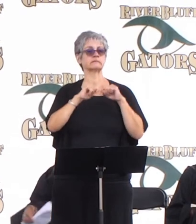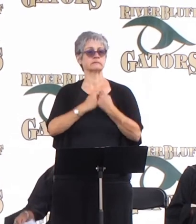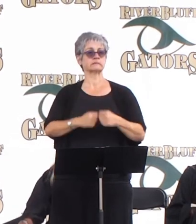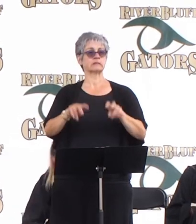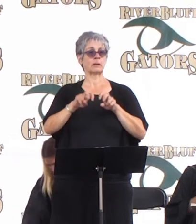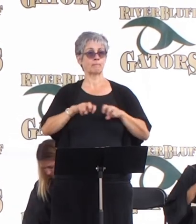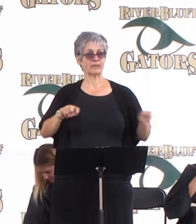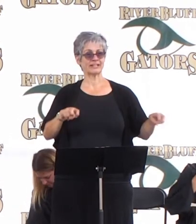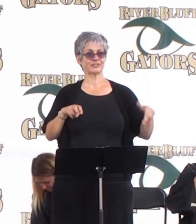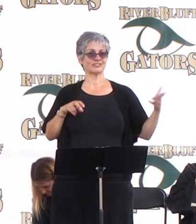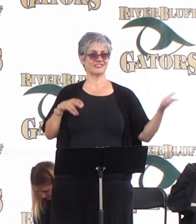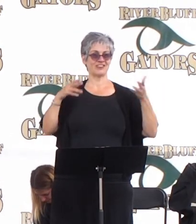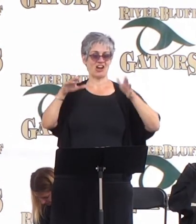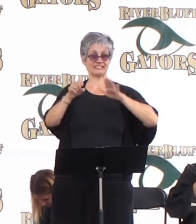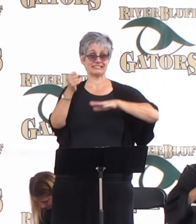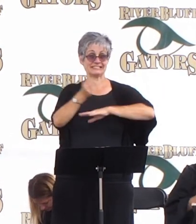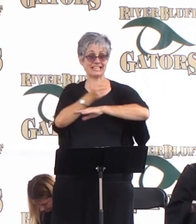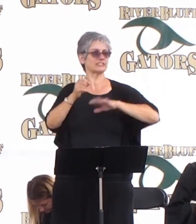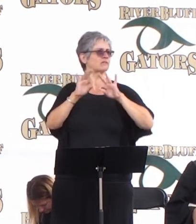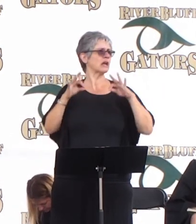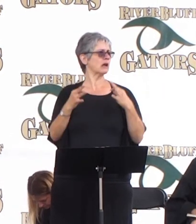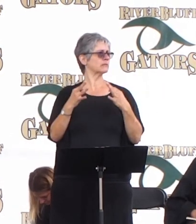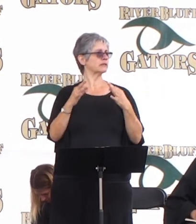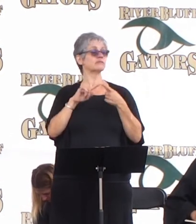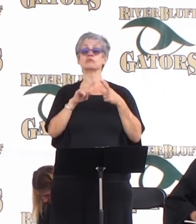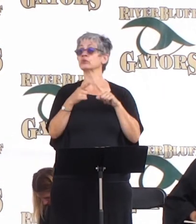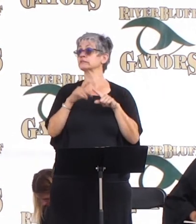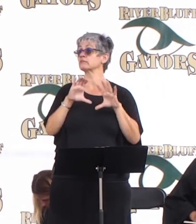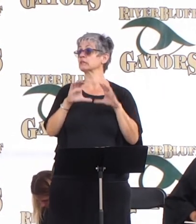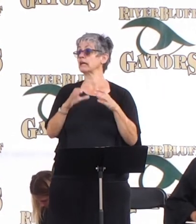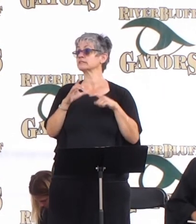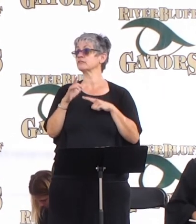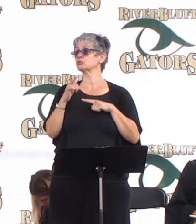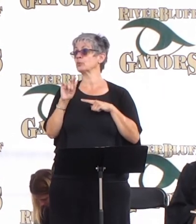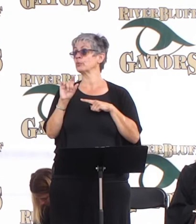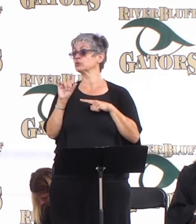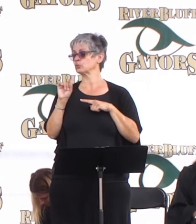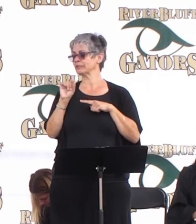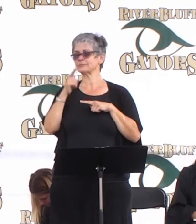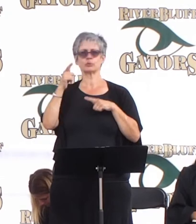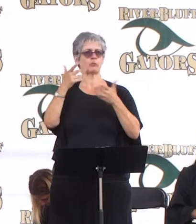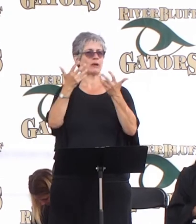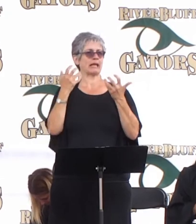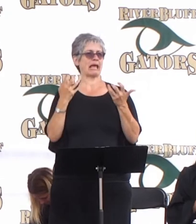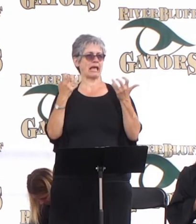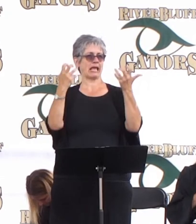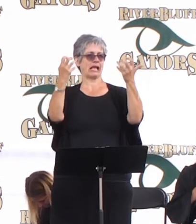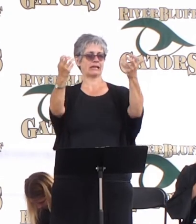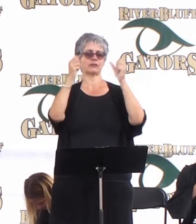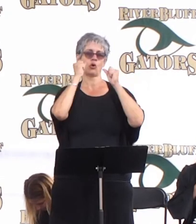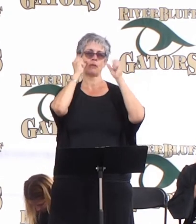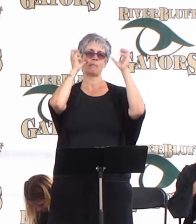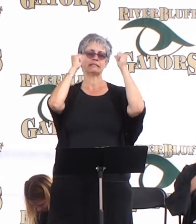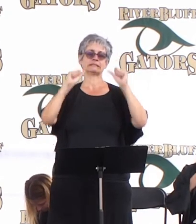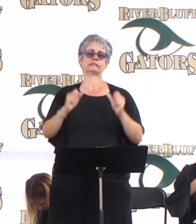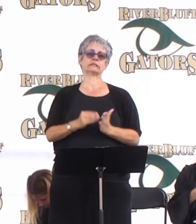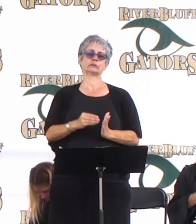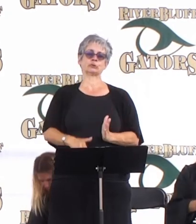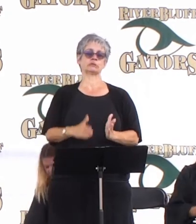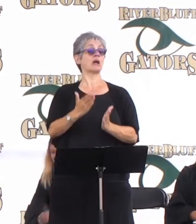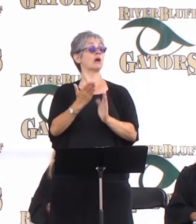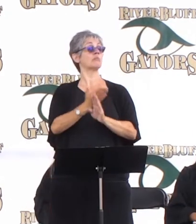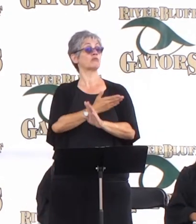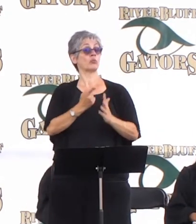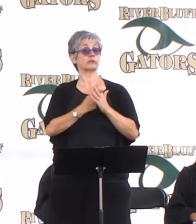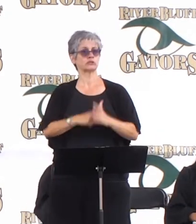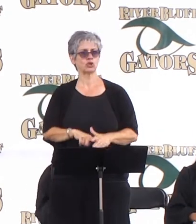family members and friends of the class of 21, and our amazing students seated on the field today. Students, before we get